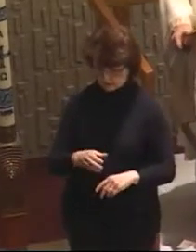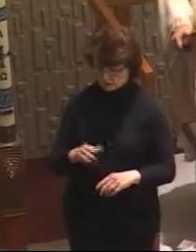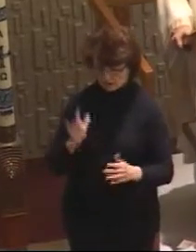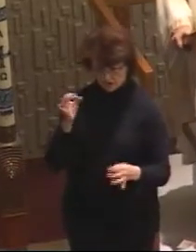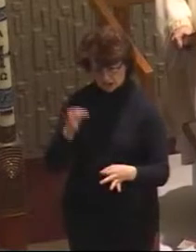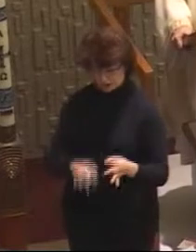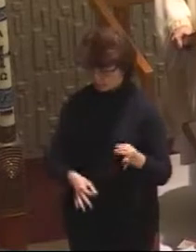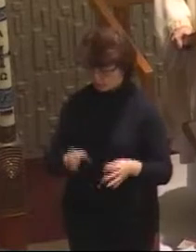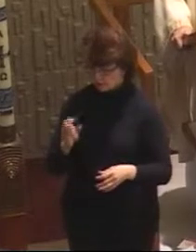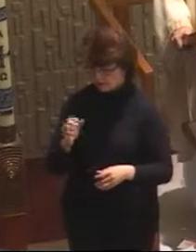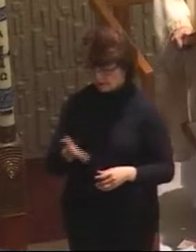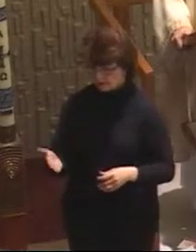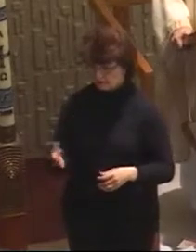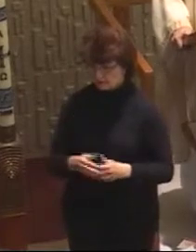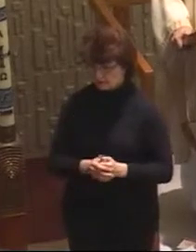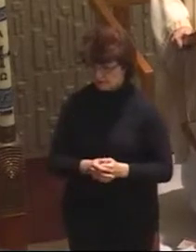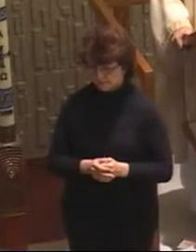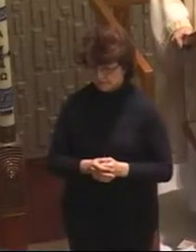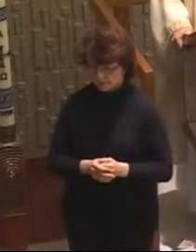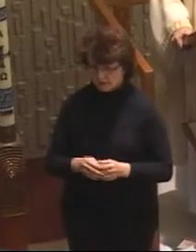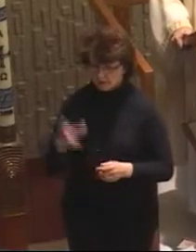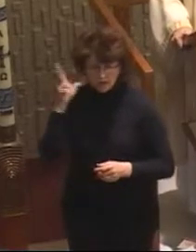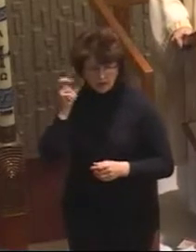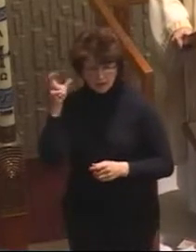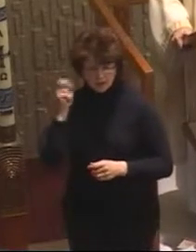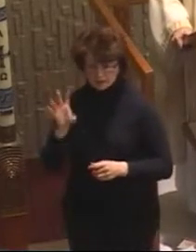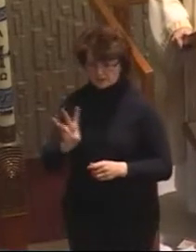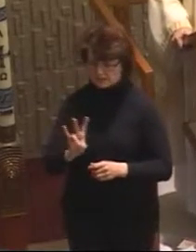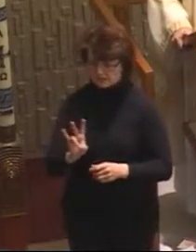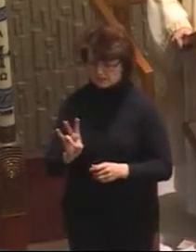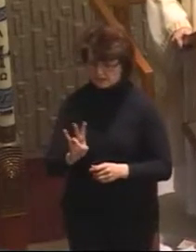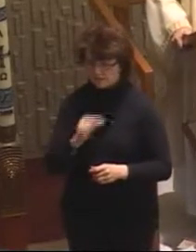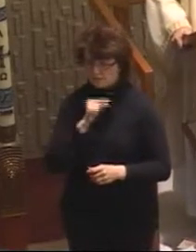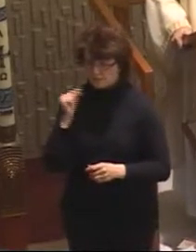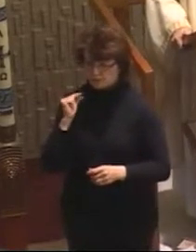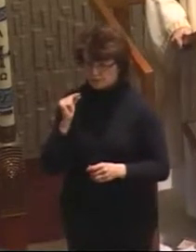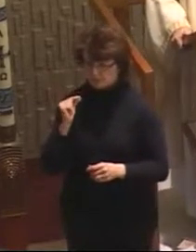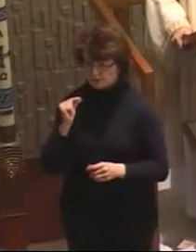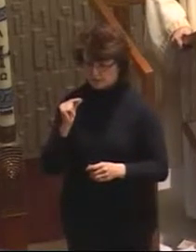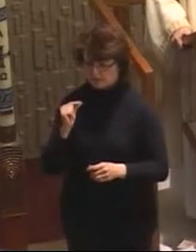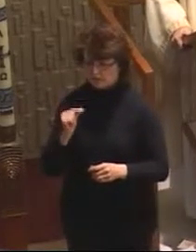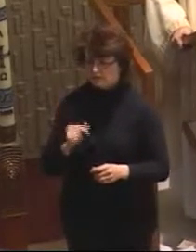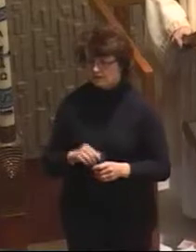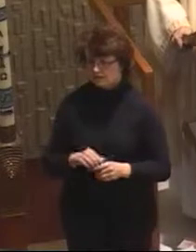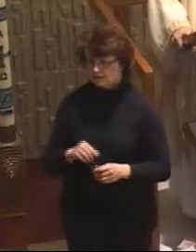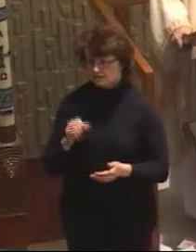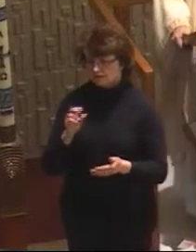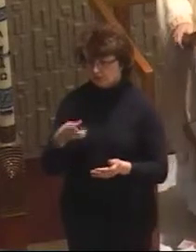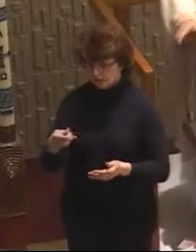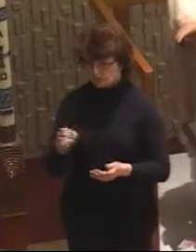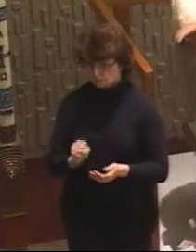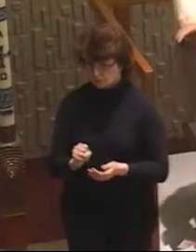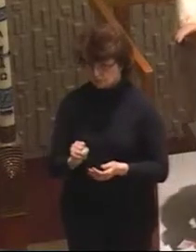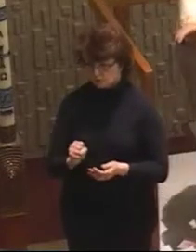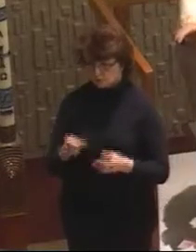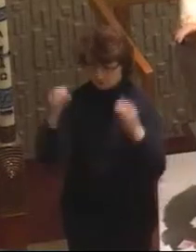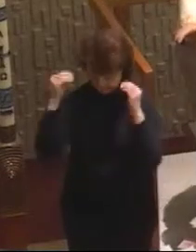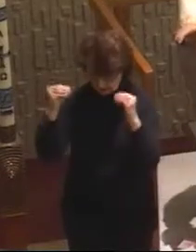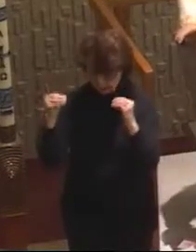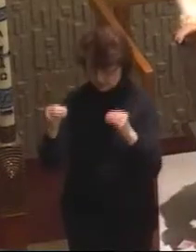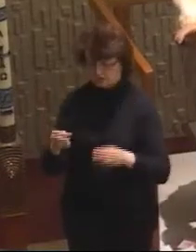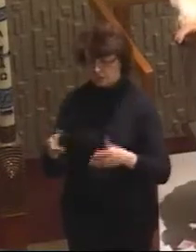I listened and watched seven diocesan priests at Cardinal Manzini High School teach, coach,